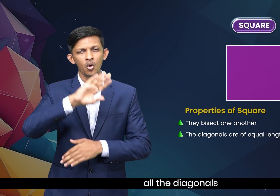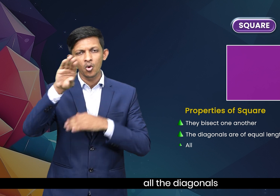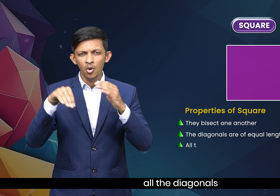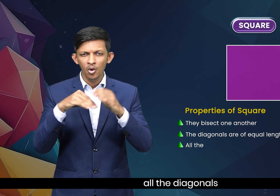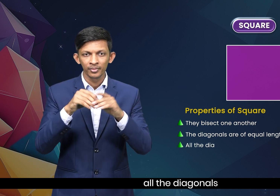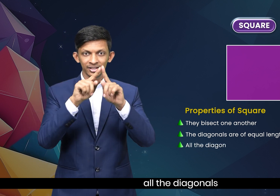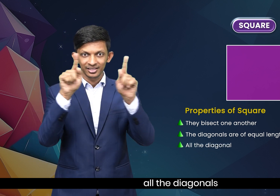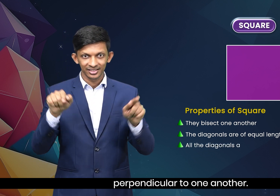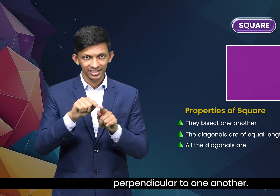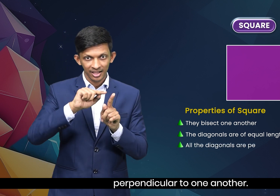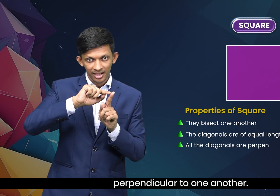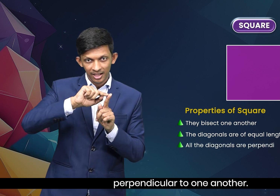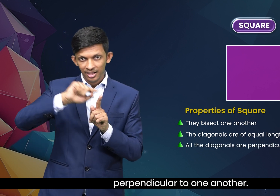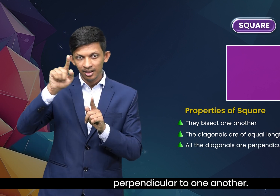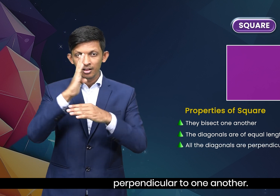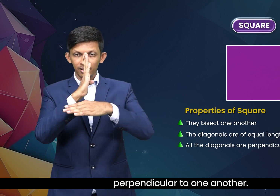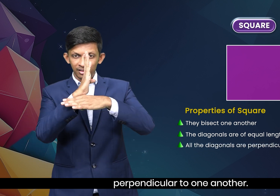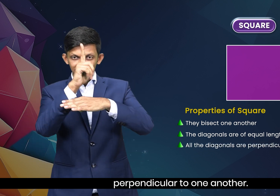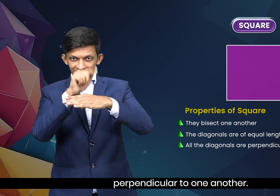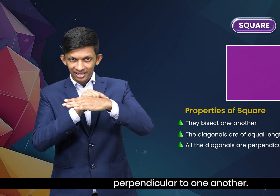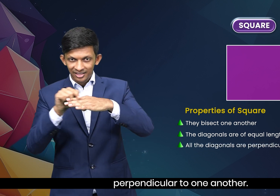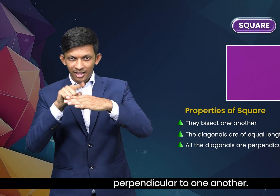All the diagonals are perpendicular to one another.